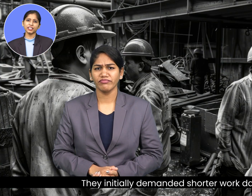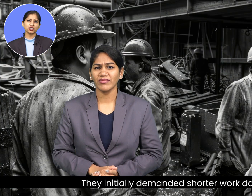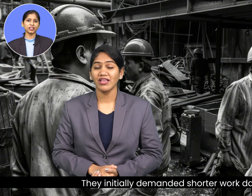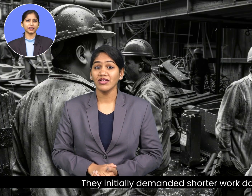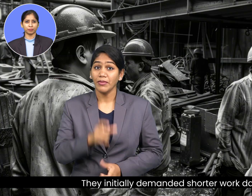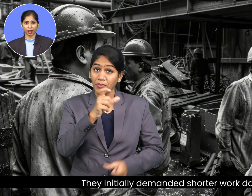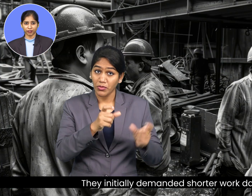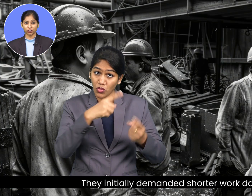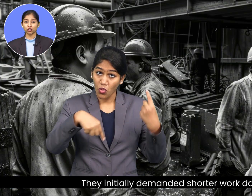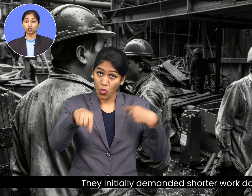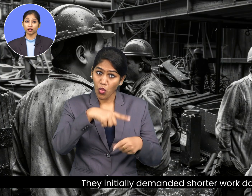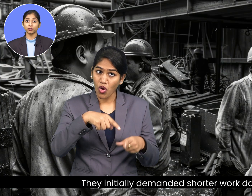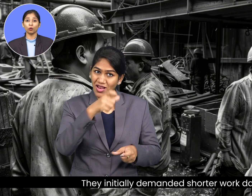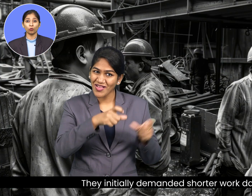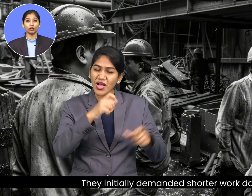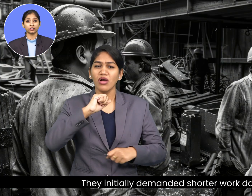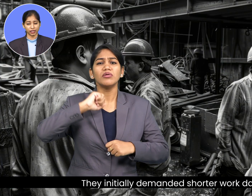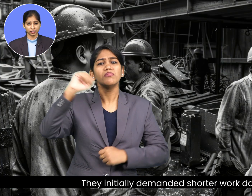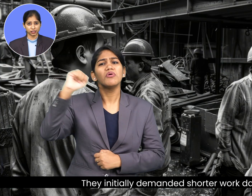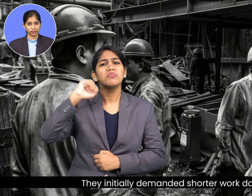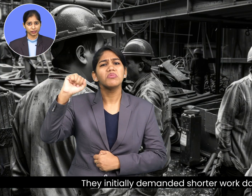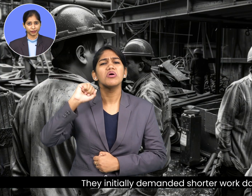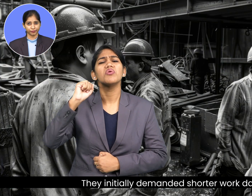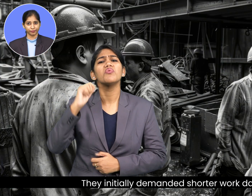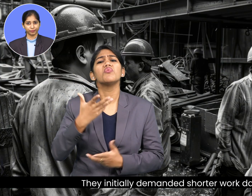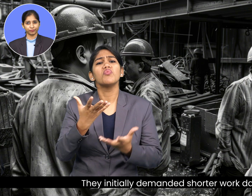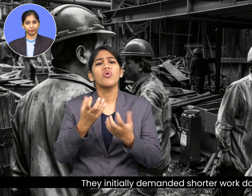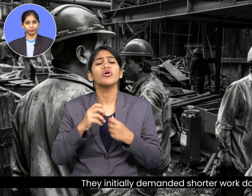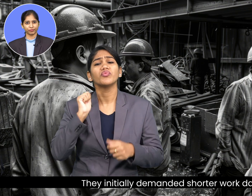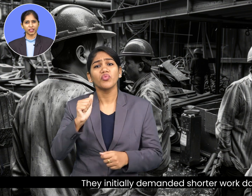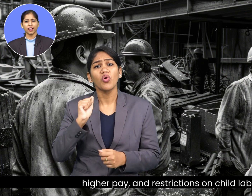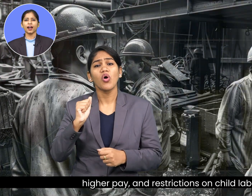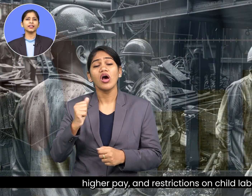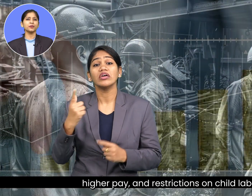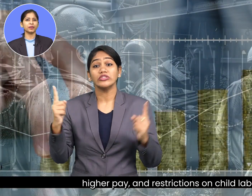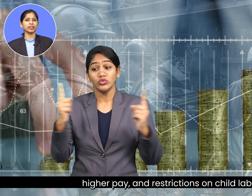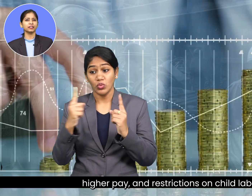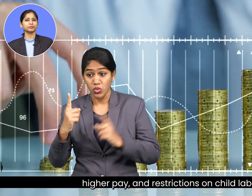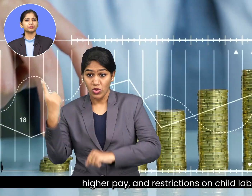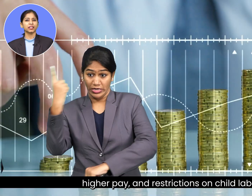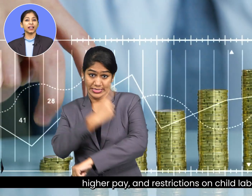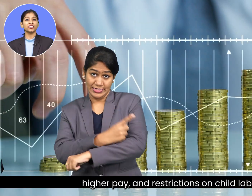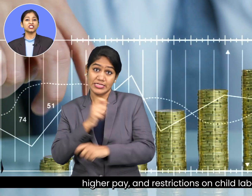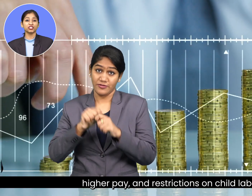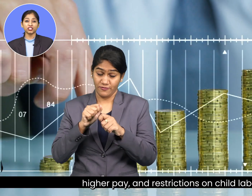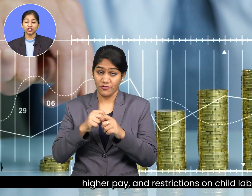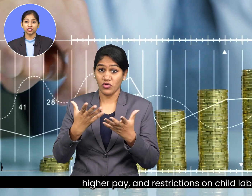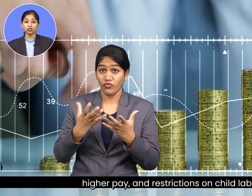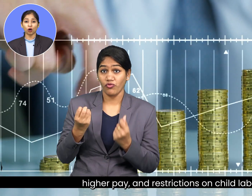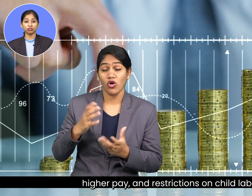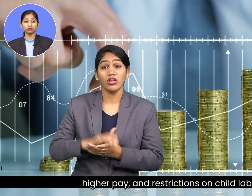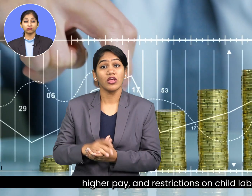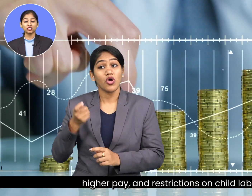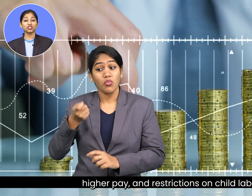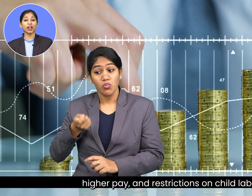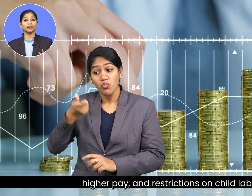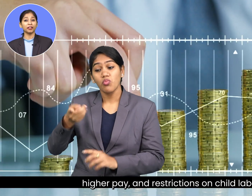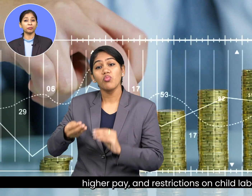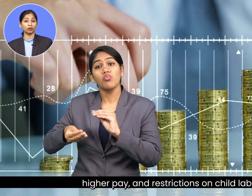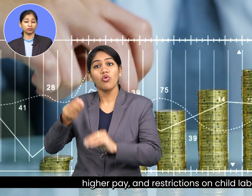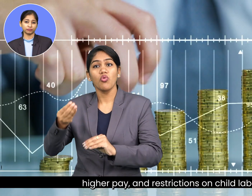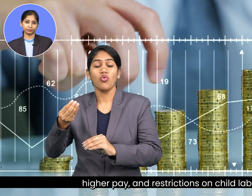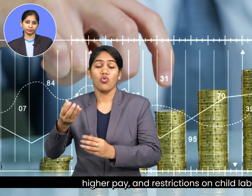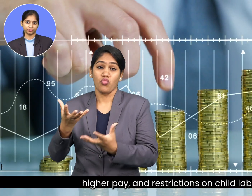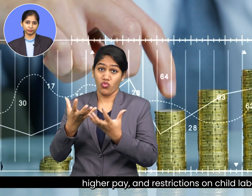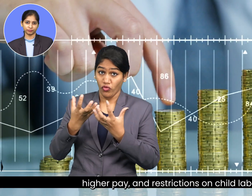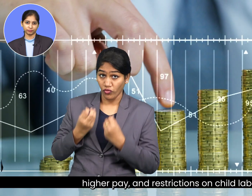They initially demanded shorter work days, higher pay, and restrictions on child